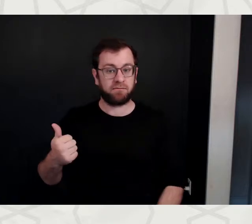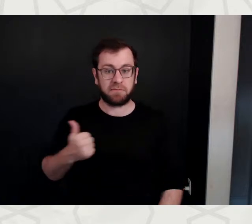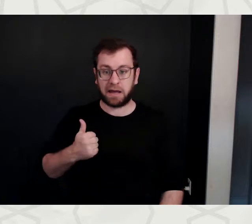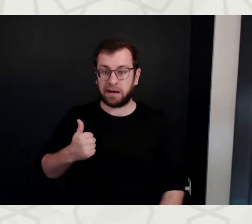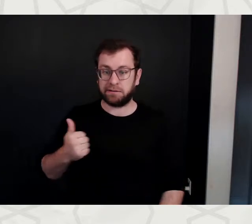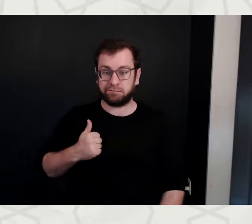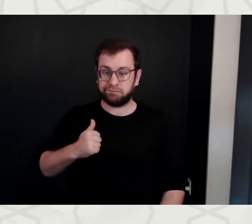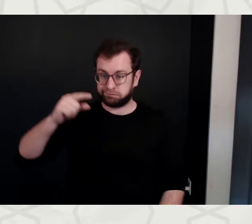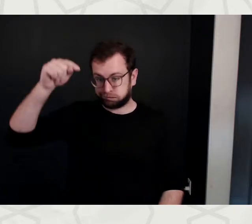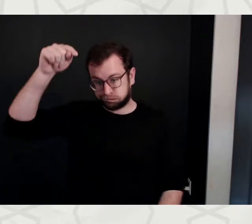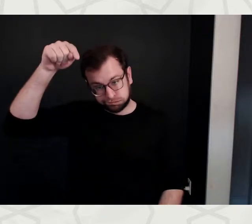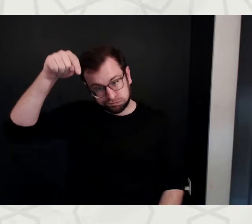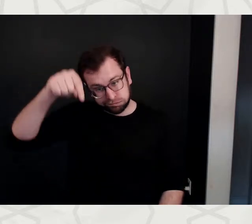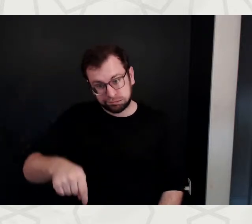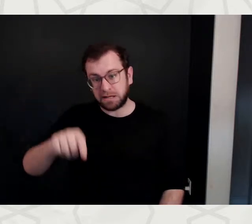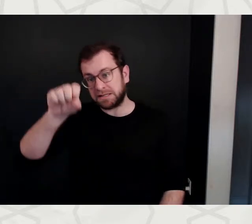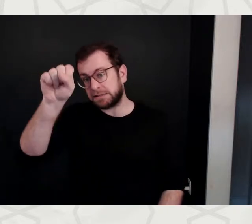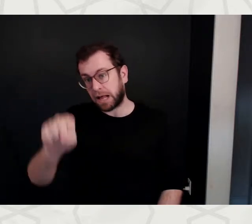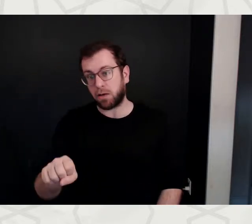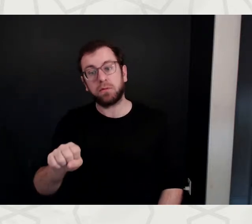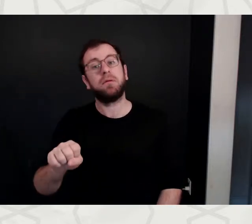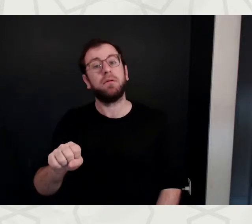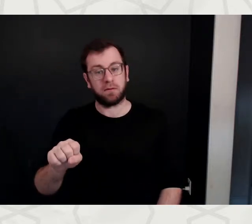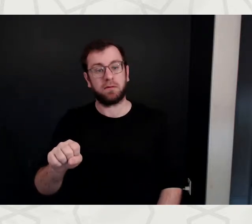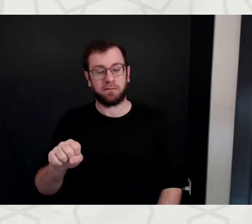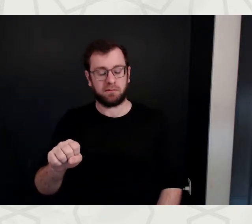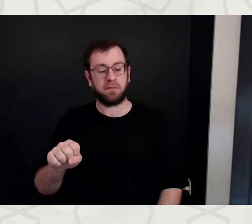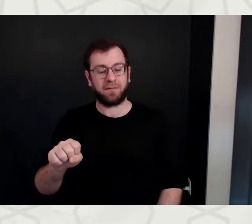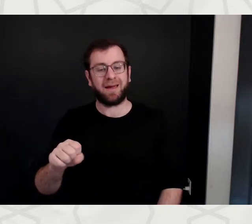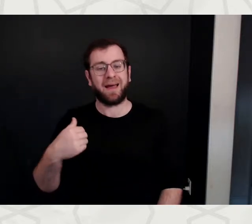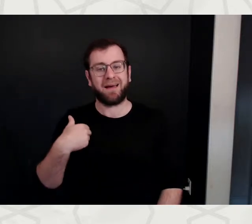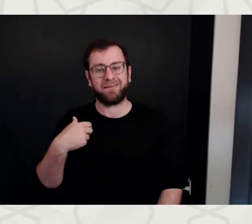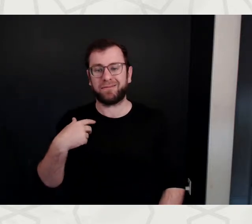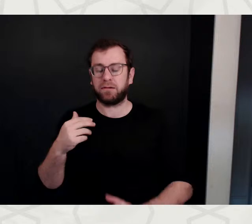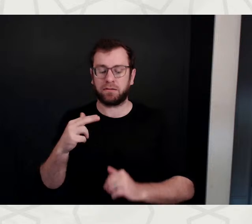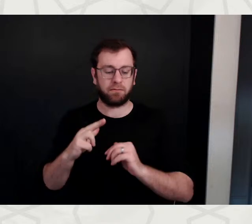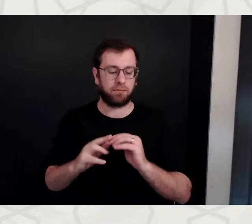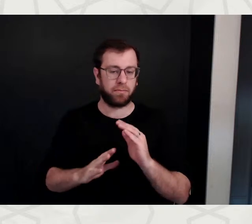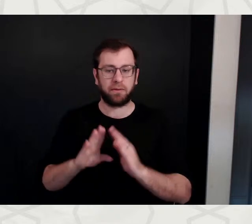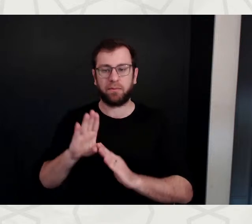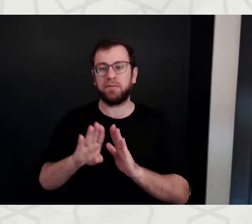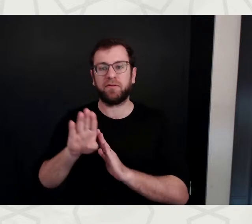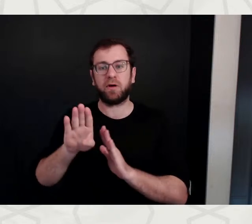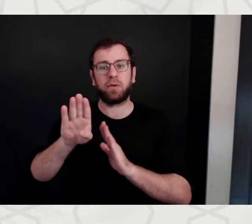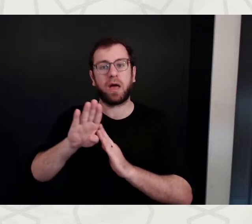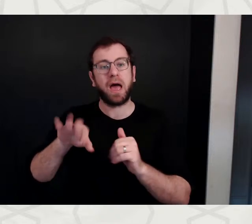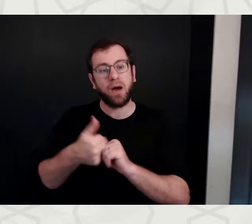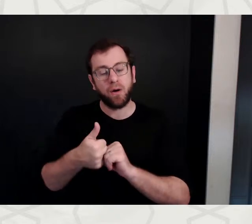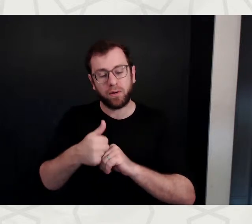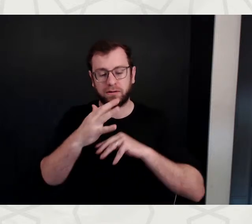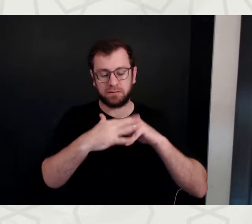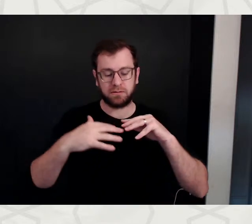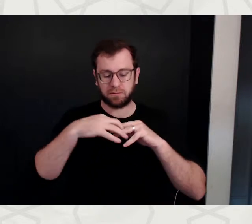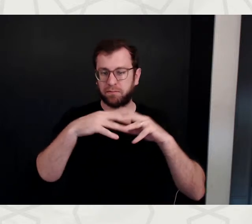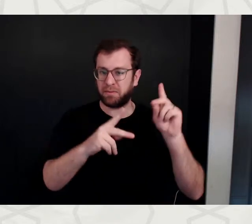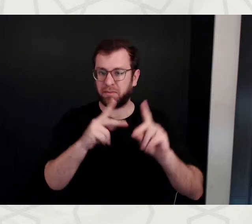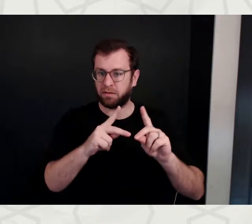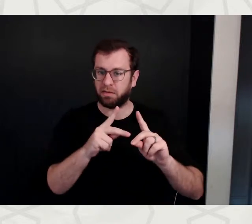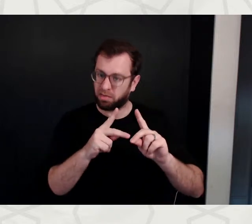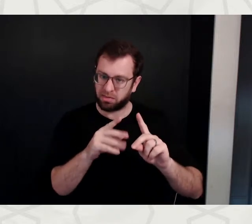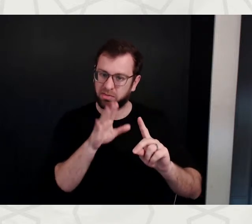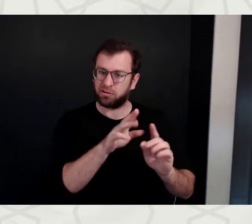the way to the south, are built upon the graves of indigenous people and the backs